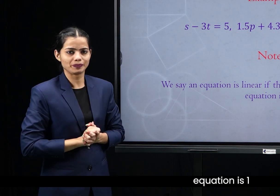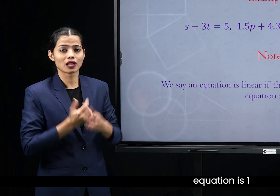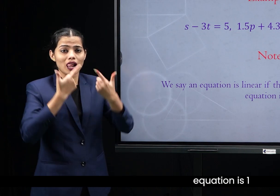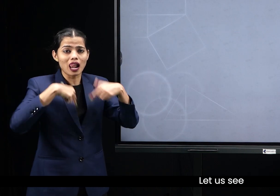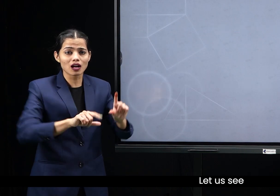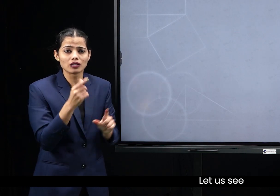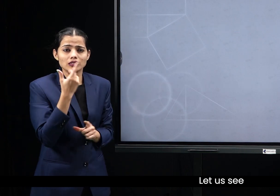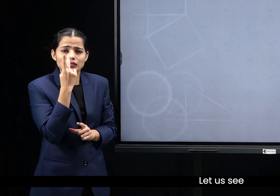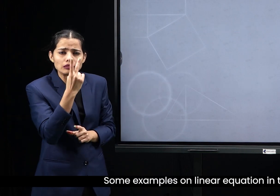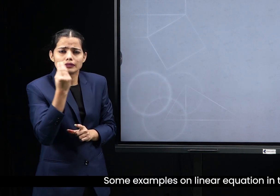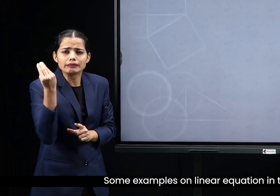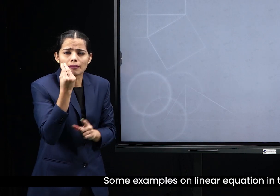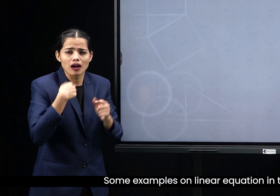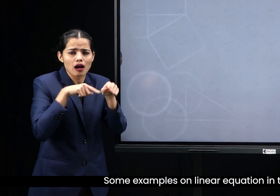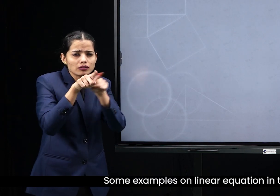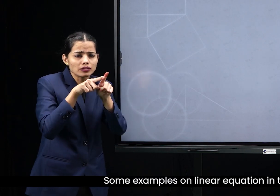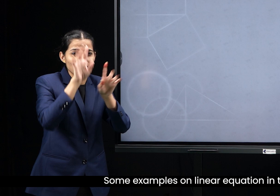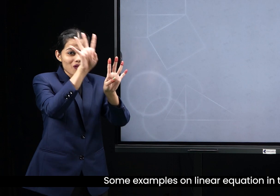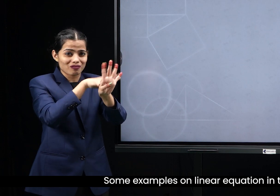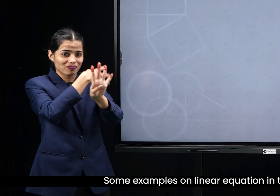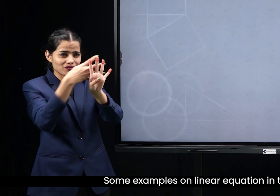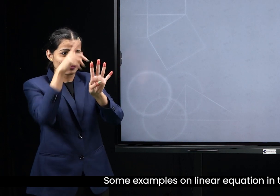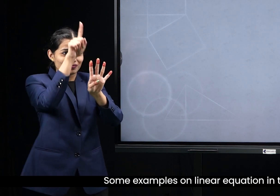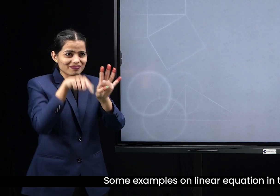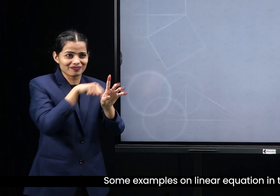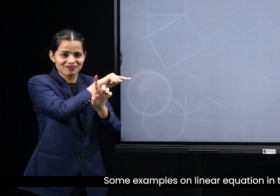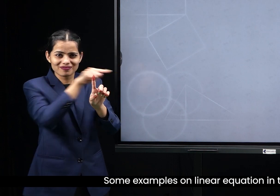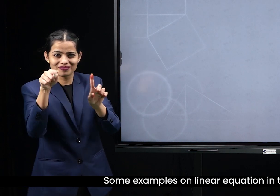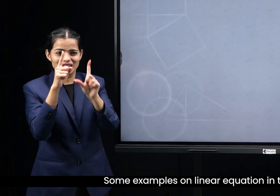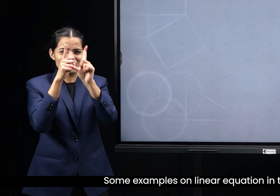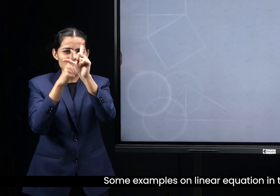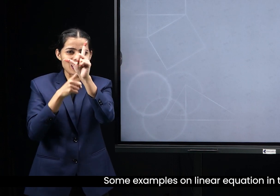Let us see some examples on linear equation in two variables.